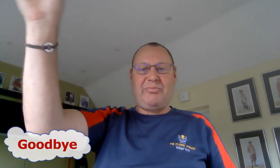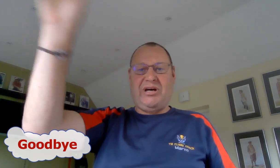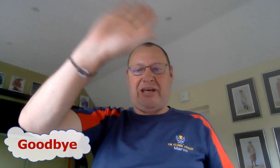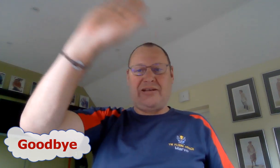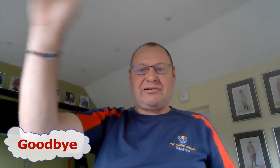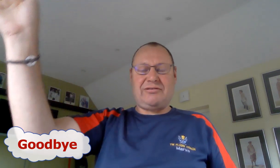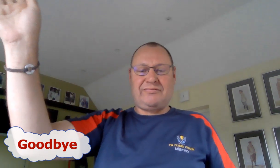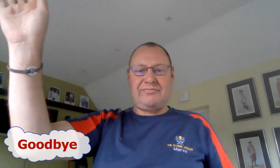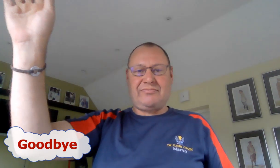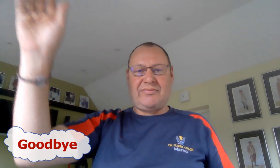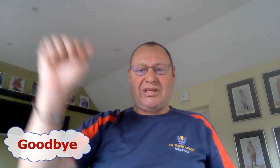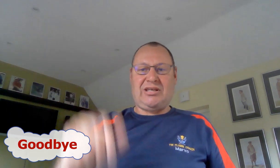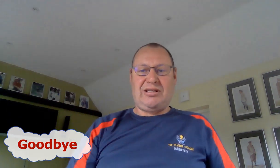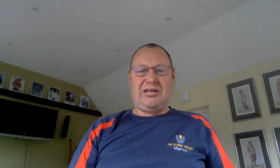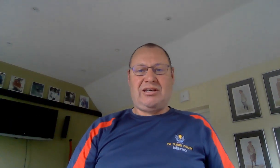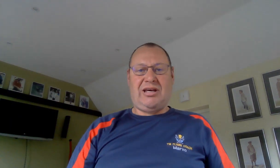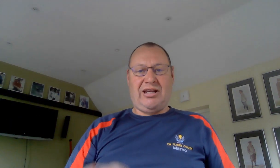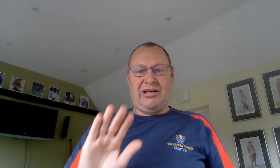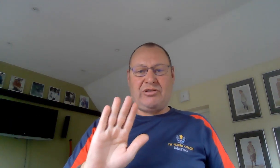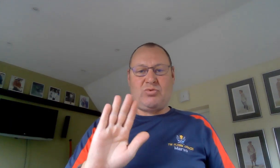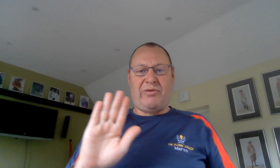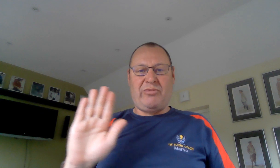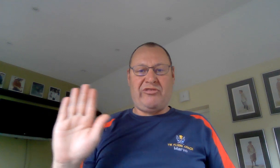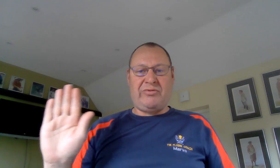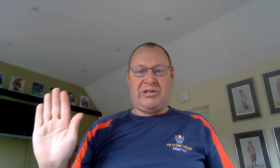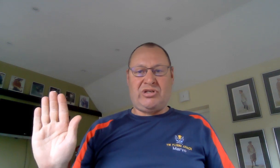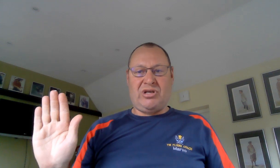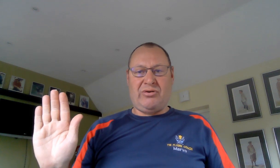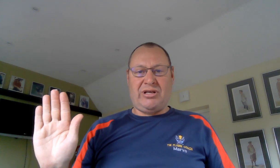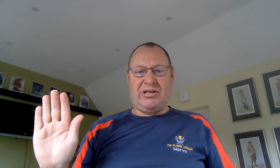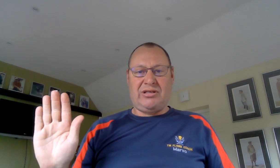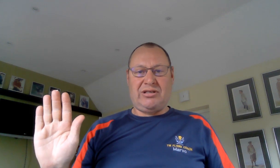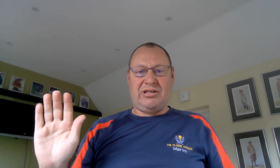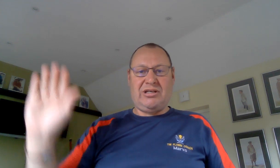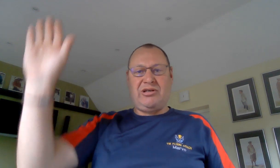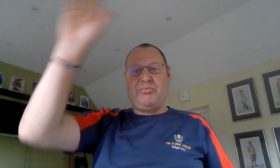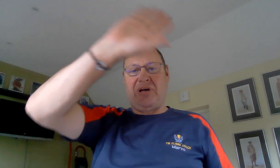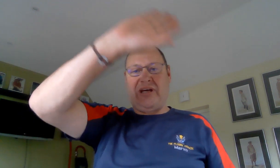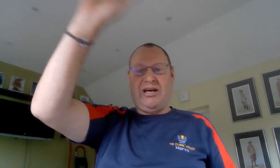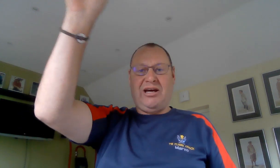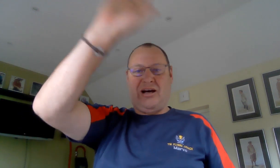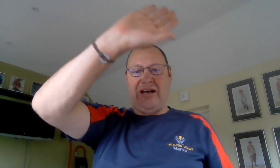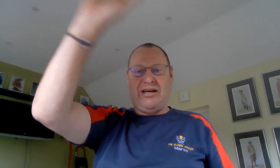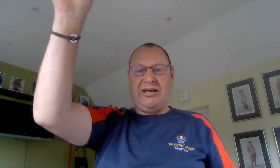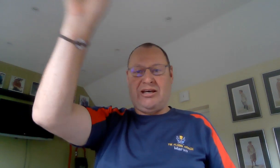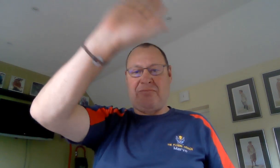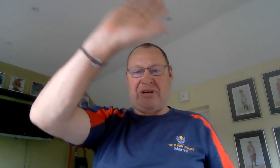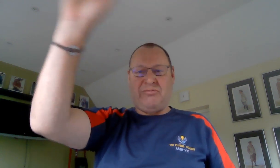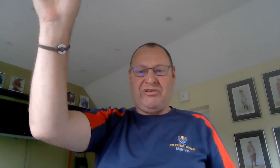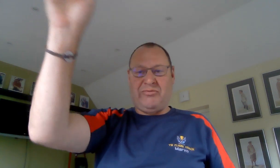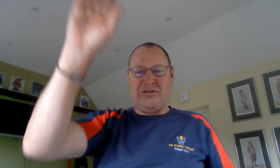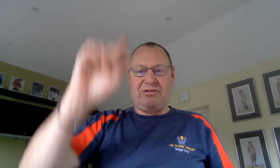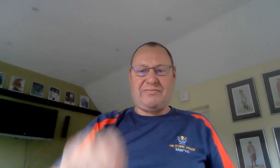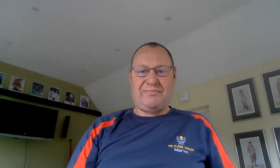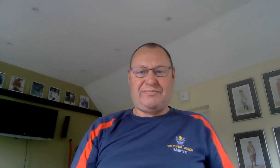Goodbye. Hello is one movement at the shoulder. Goodbye, higher, and many movements.